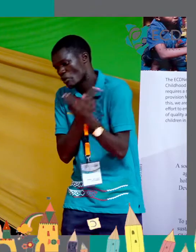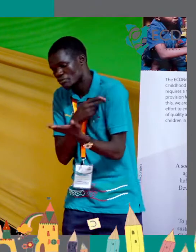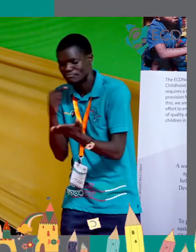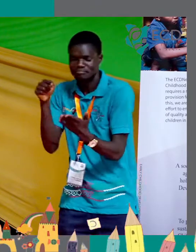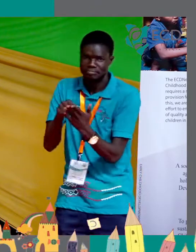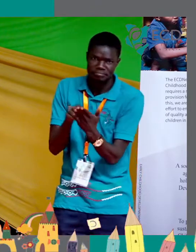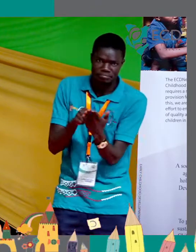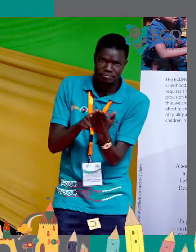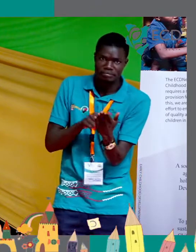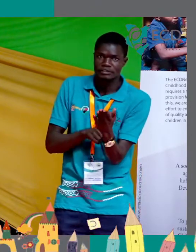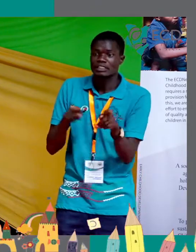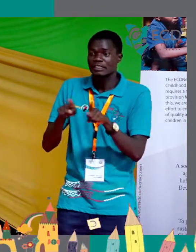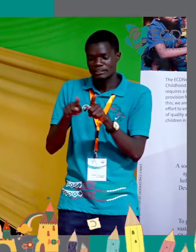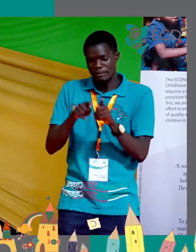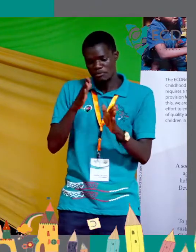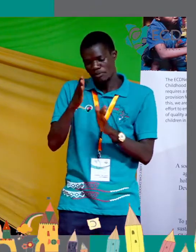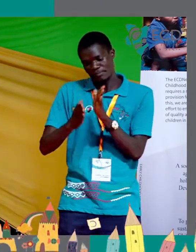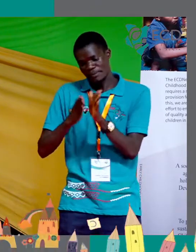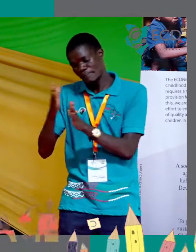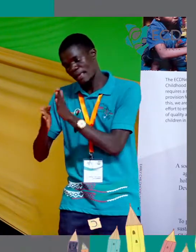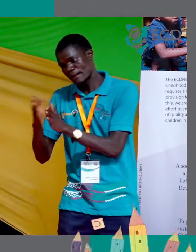preparation into the early